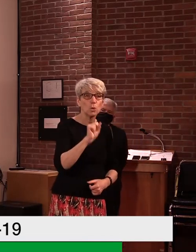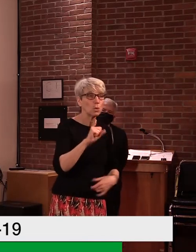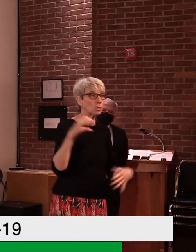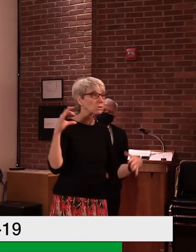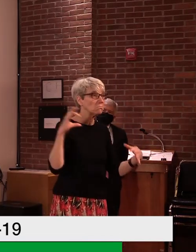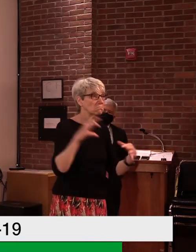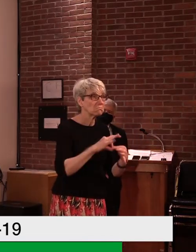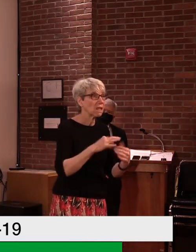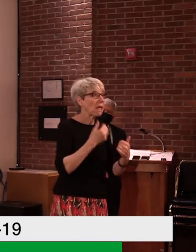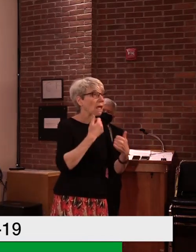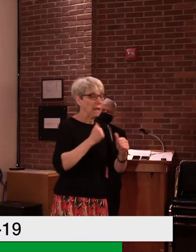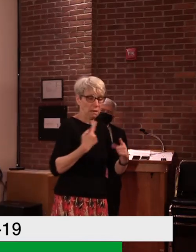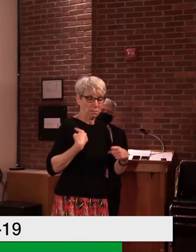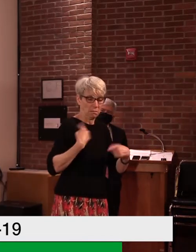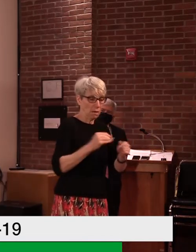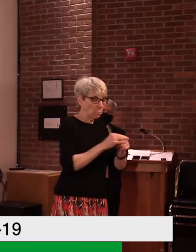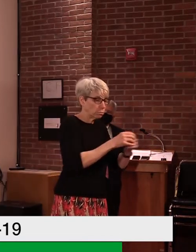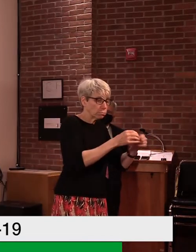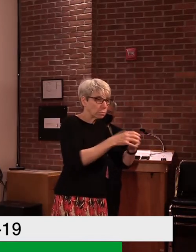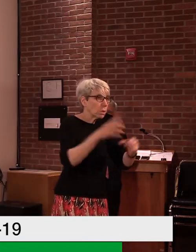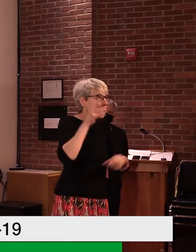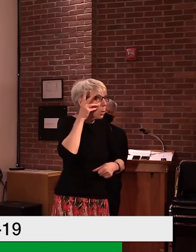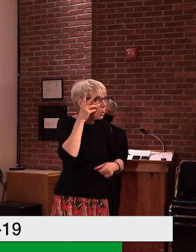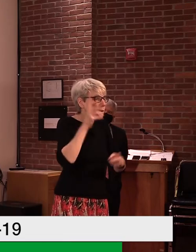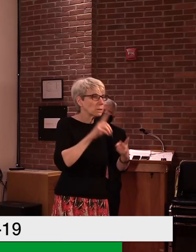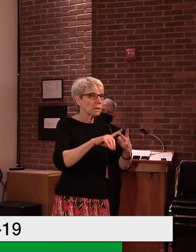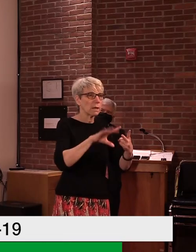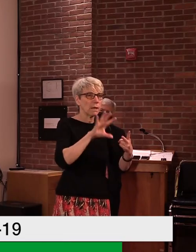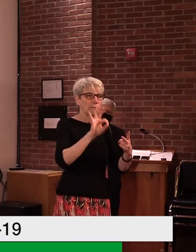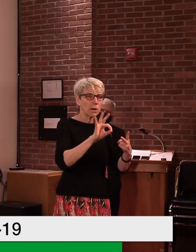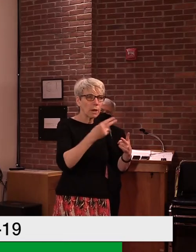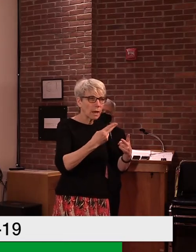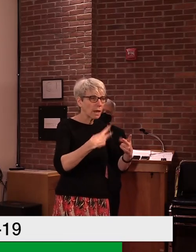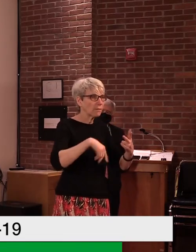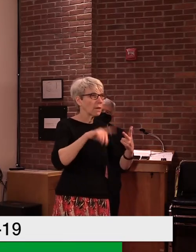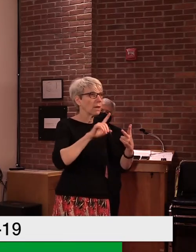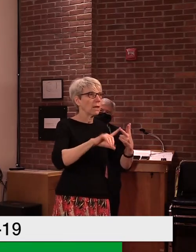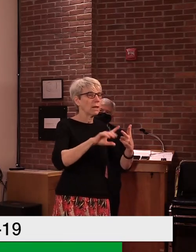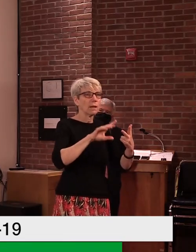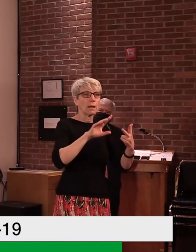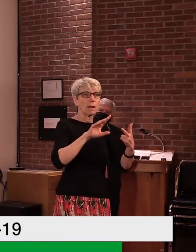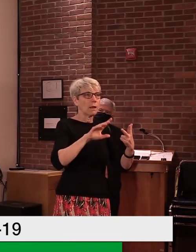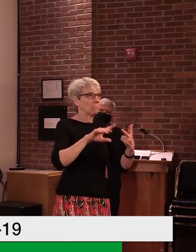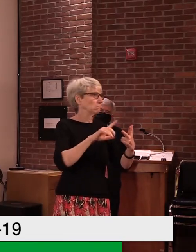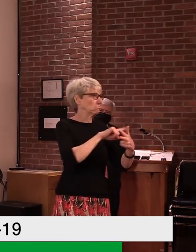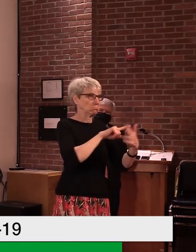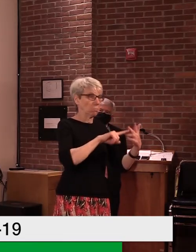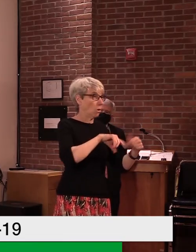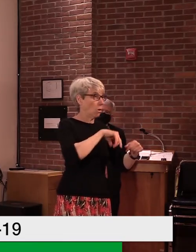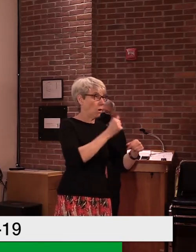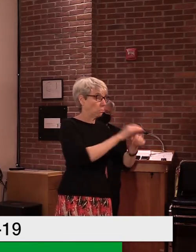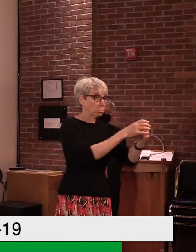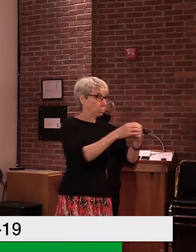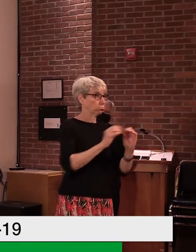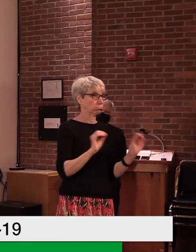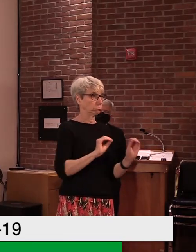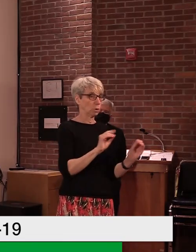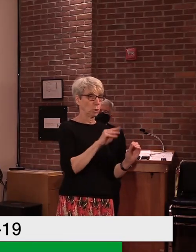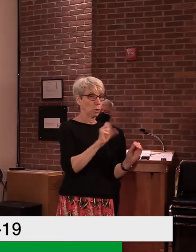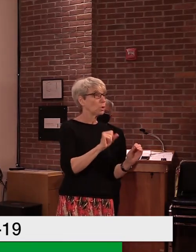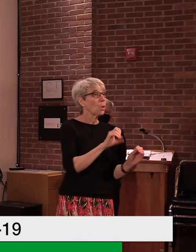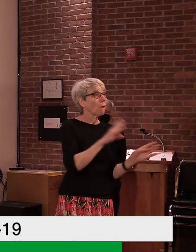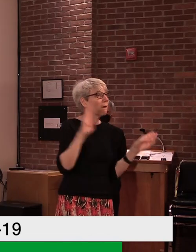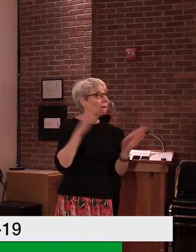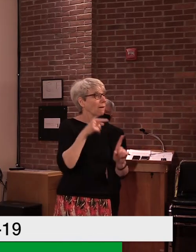regarding any of the outbreaks that we have been following, or any of the non-outbreaks we have been discussing